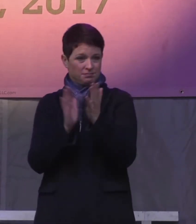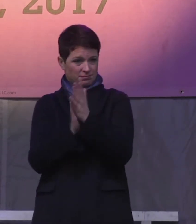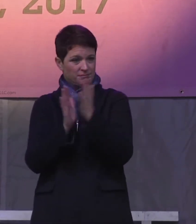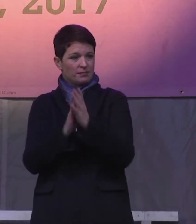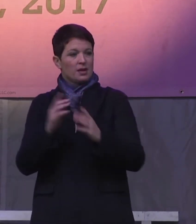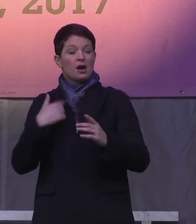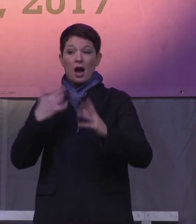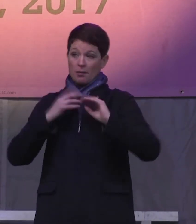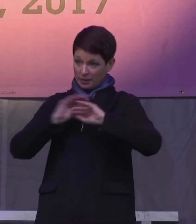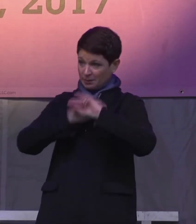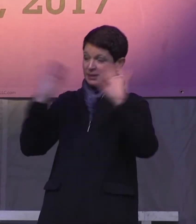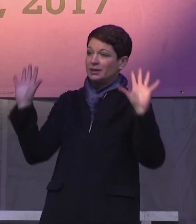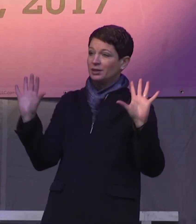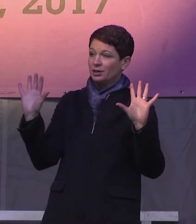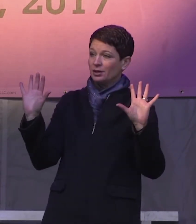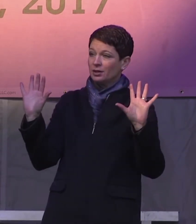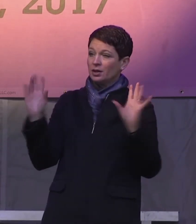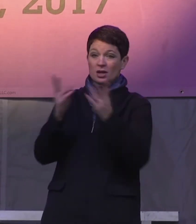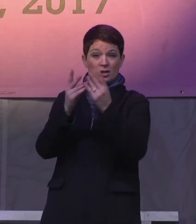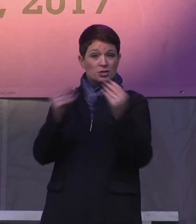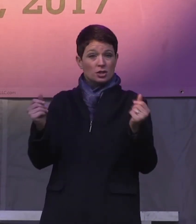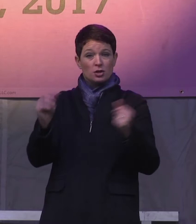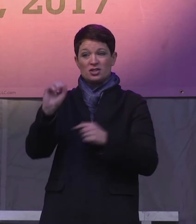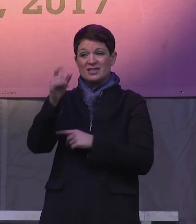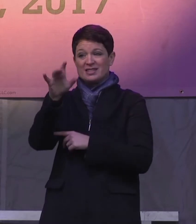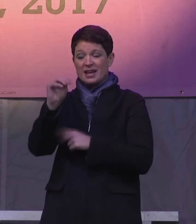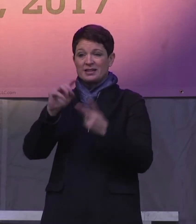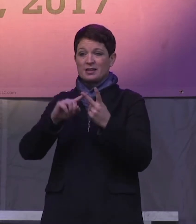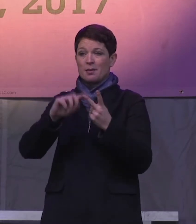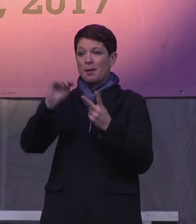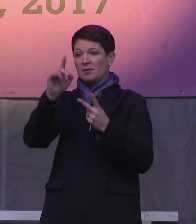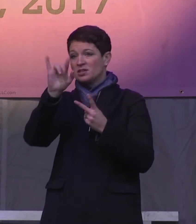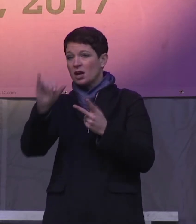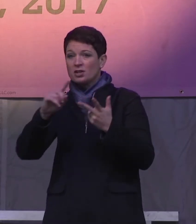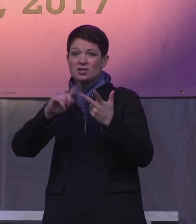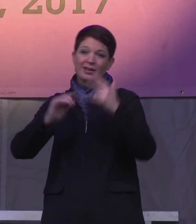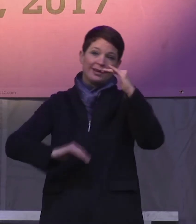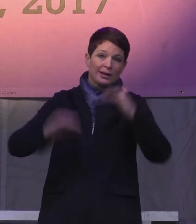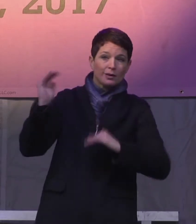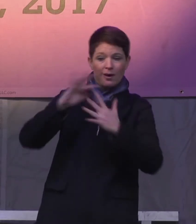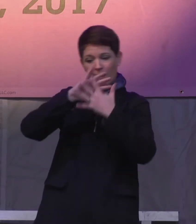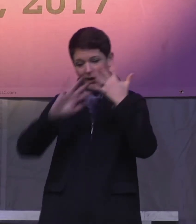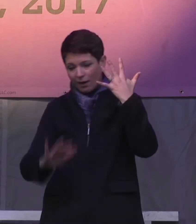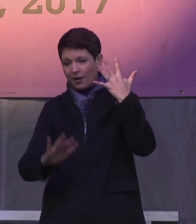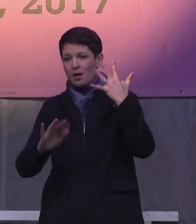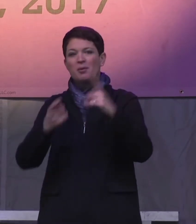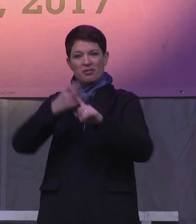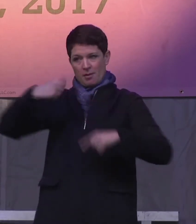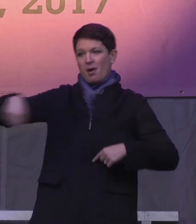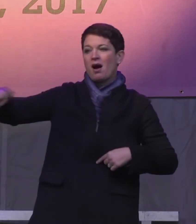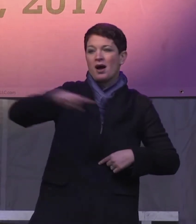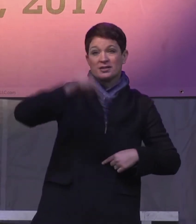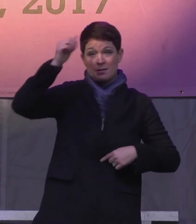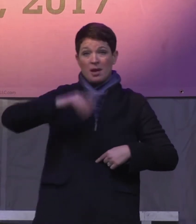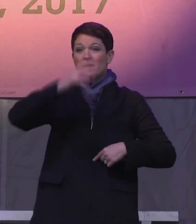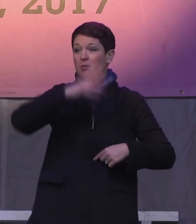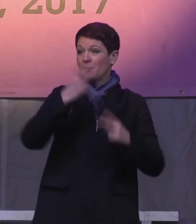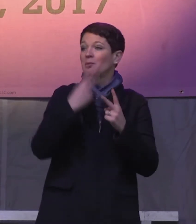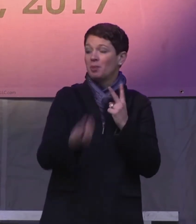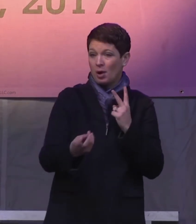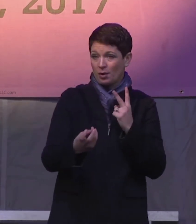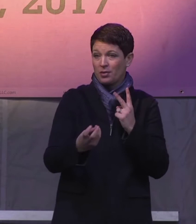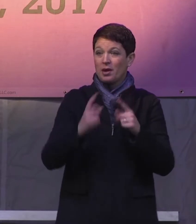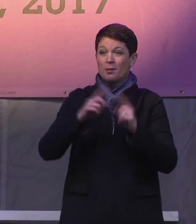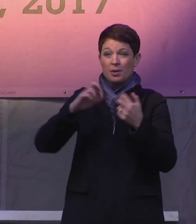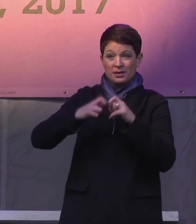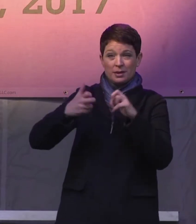I want to be clear. The solution to sexism, misogyny, and inequality will come from all of us, both men and women, but